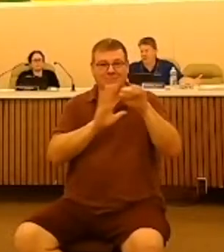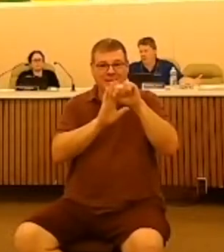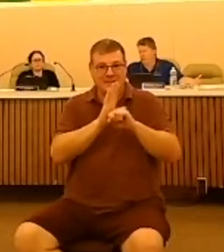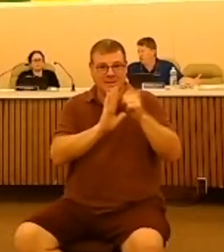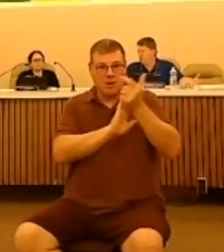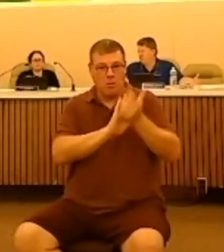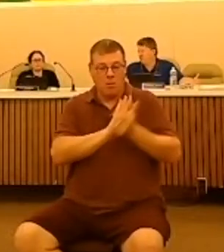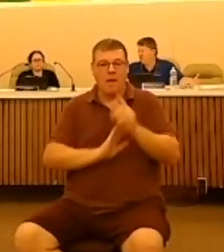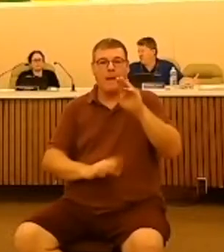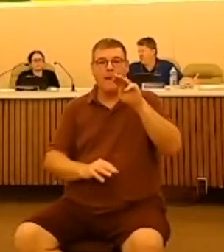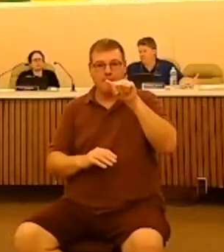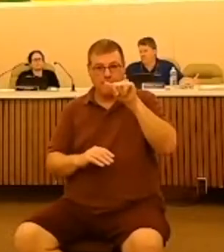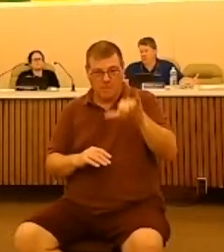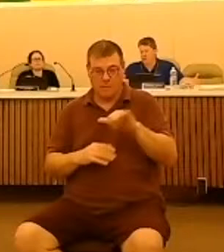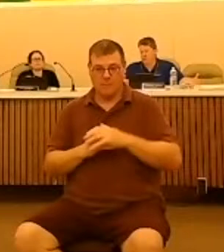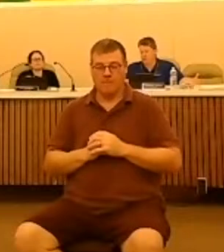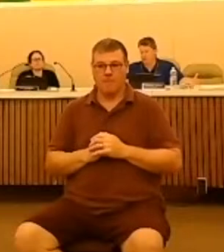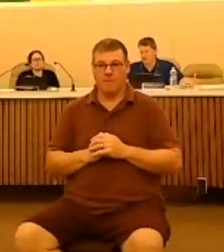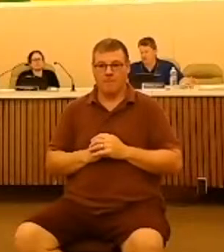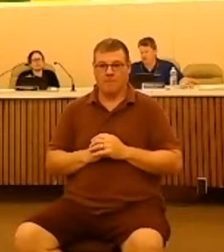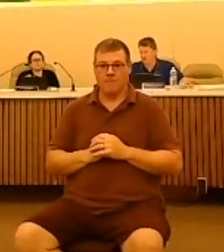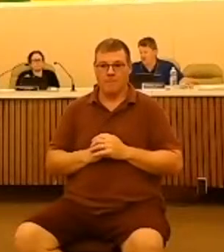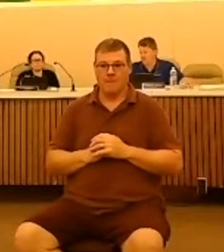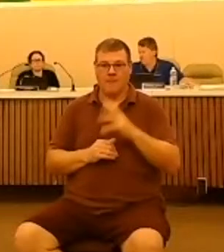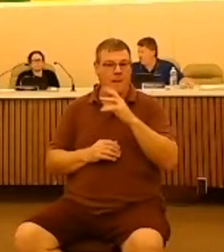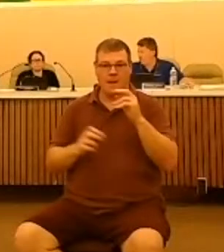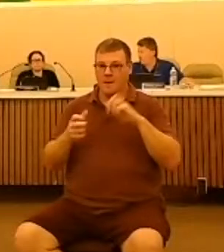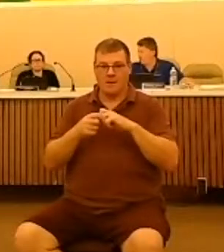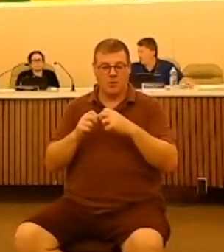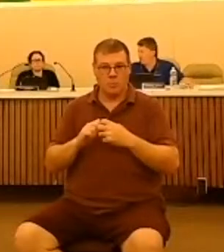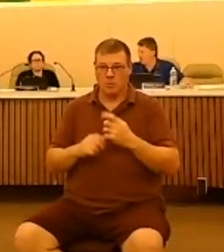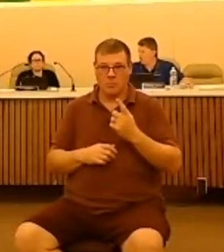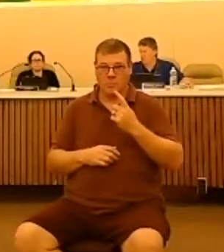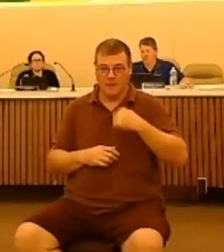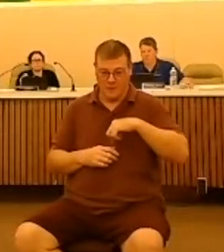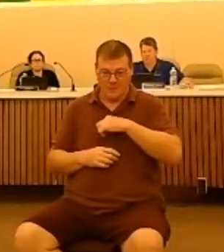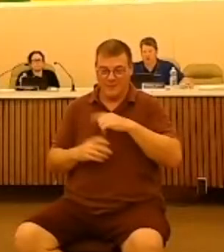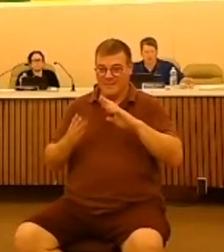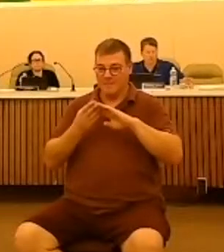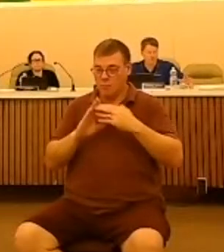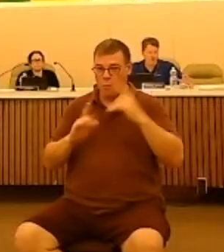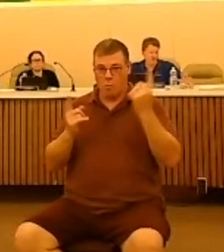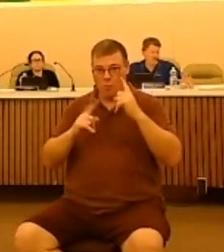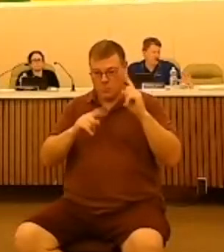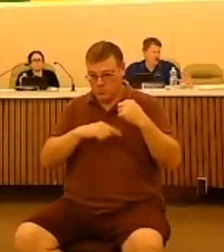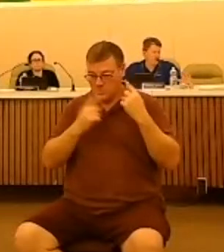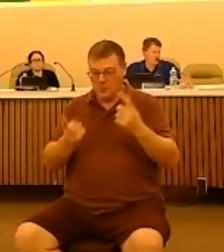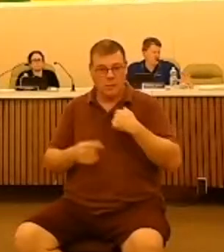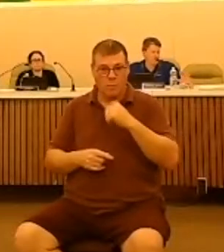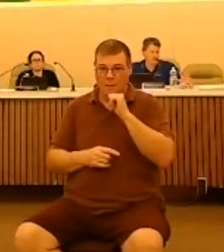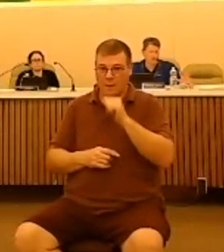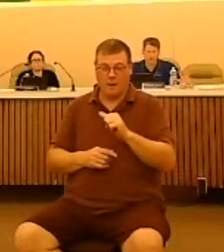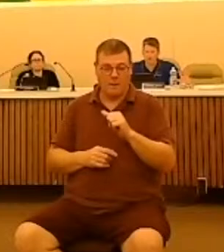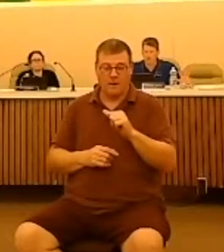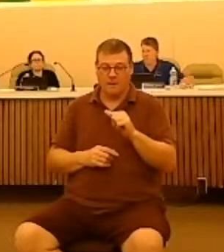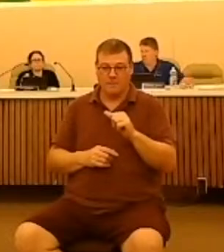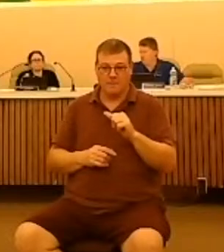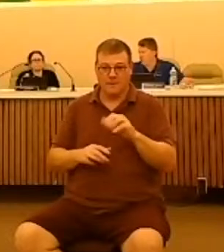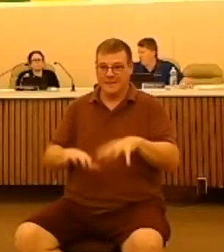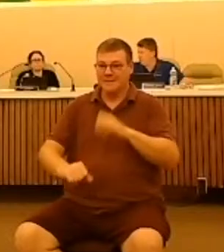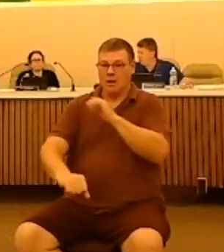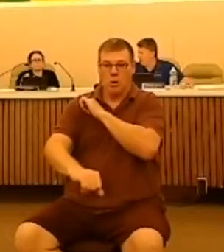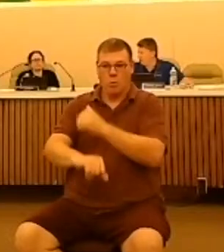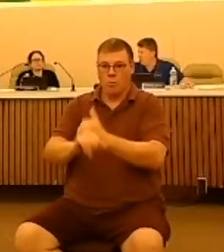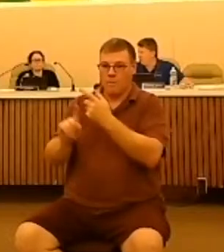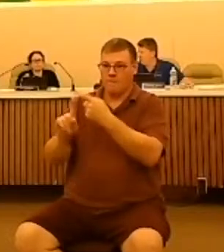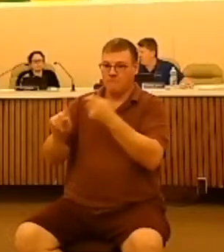says may. And the issue, again, this town board's always done it. So we're not taking any authority away